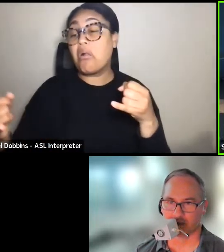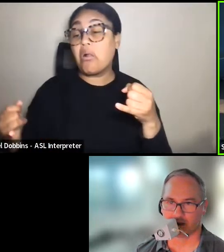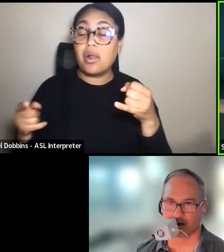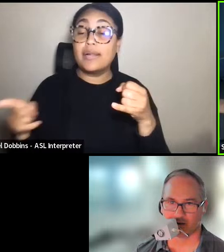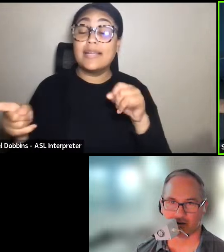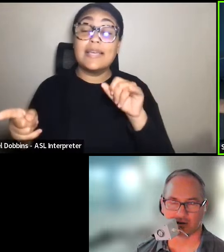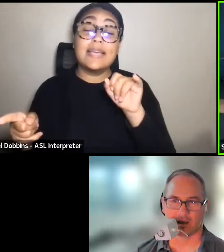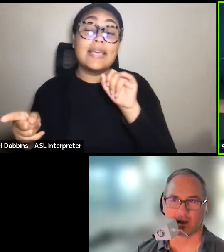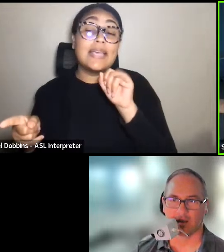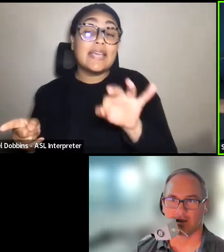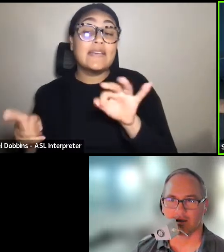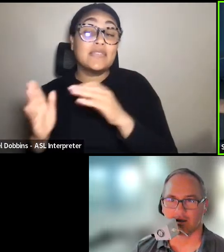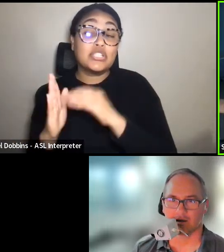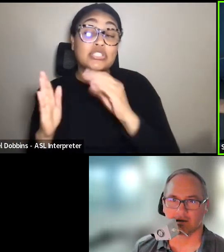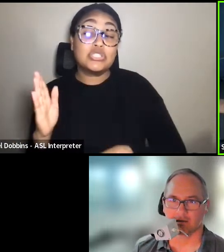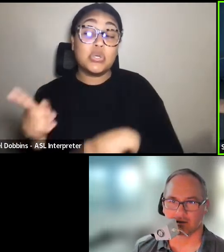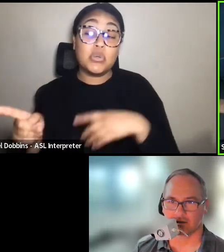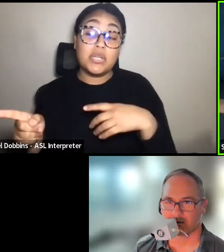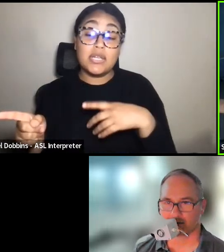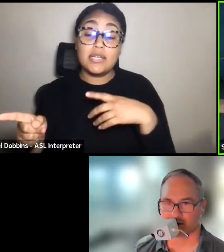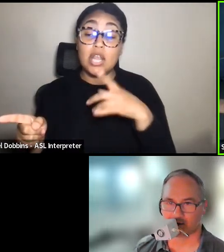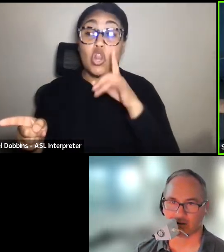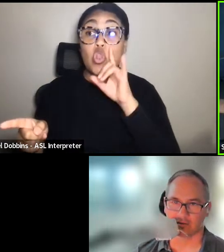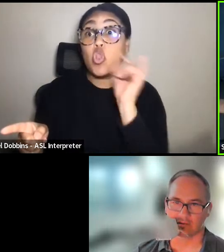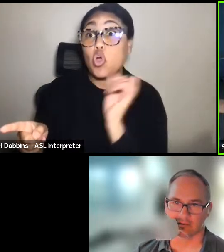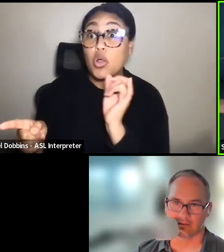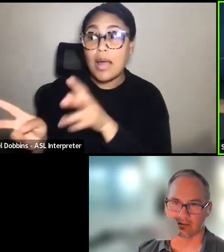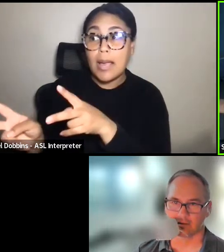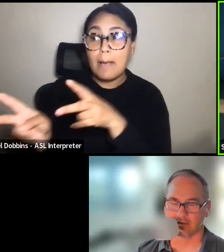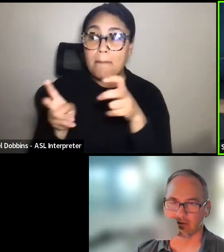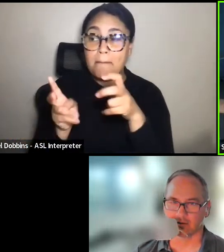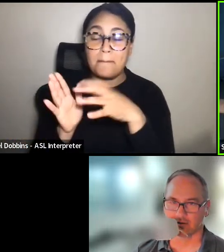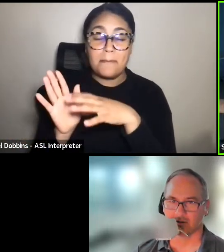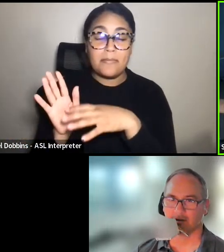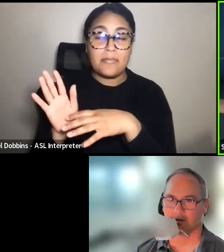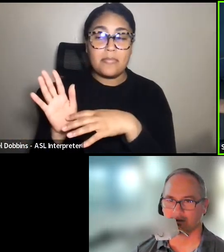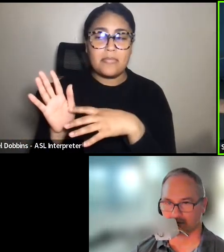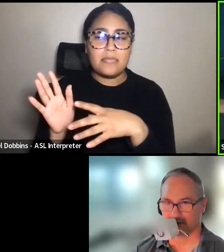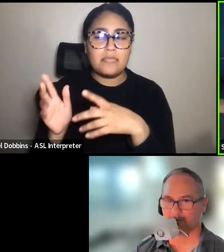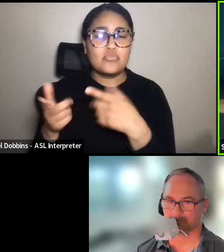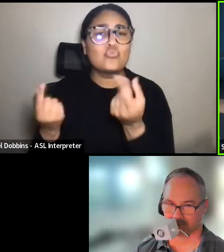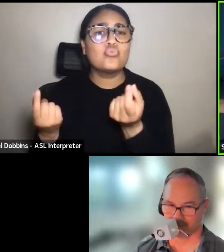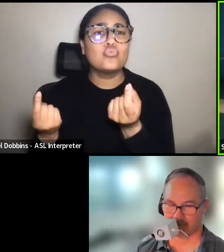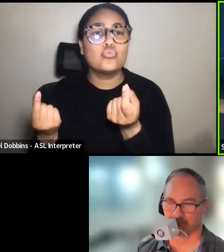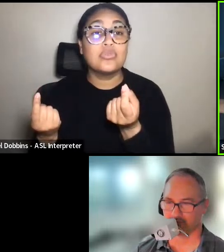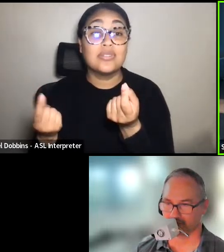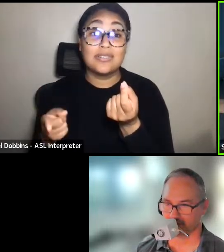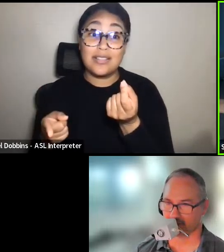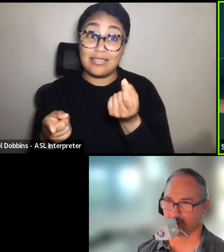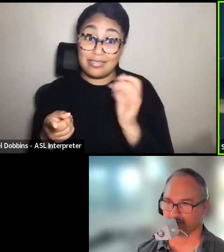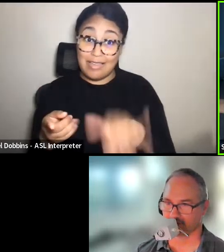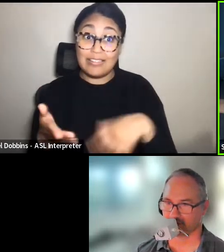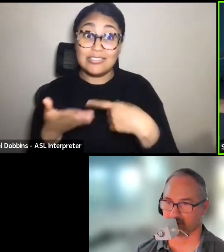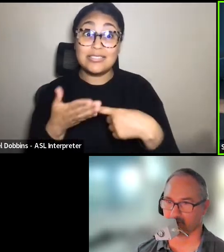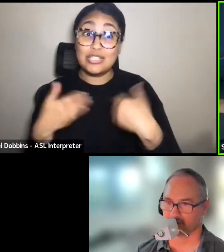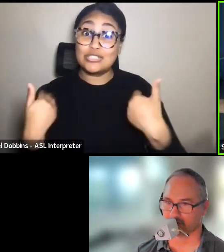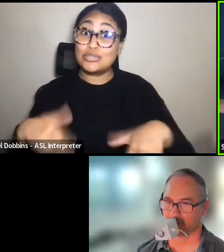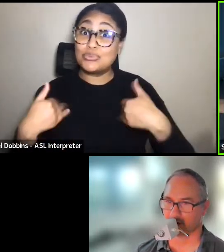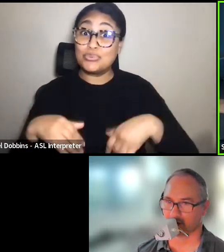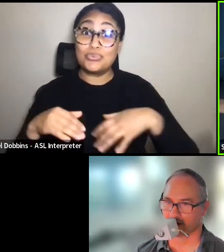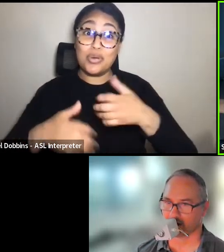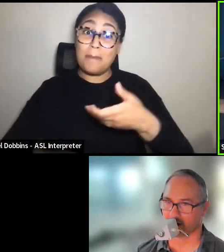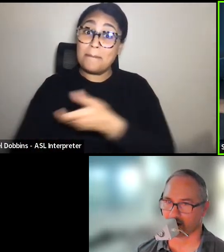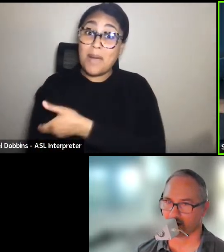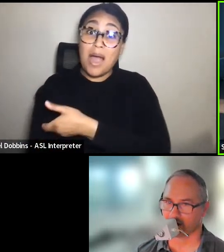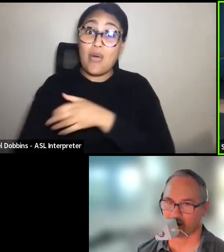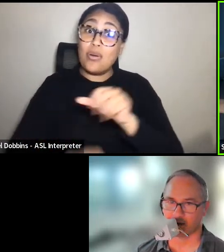have copied it from somewhere else. Like, what do you do? And they had these discussions, and I think that is the magic, right? The magic is like,